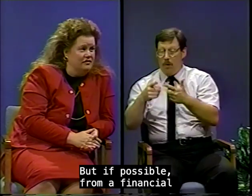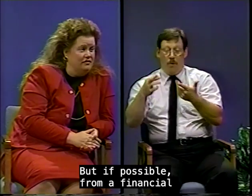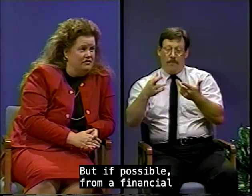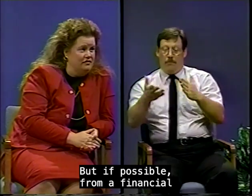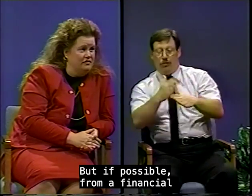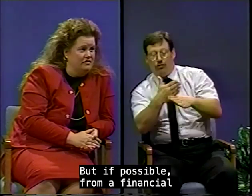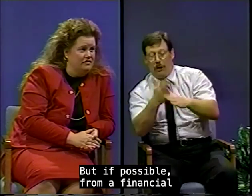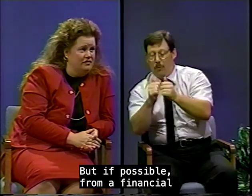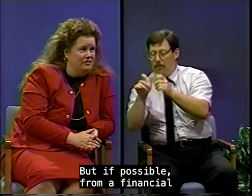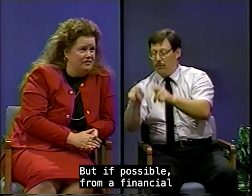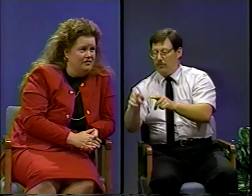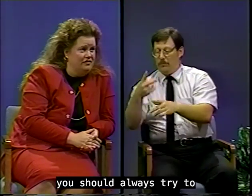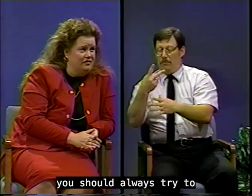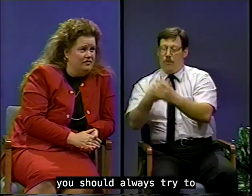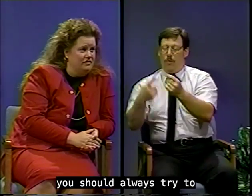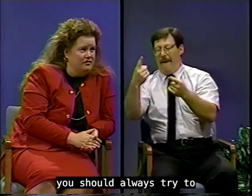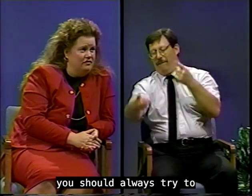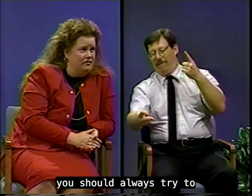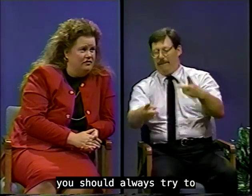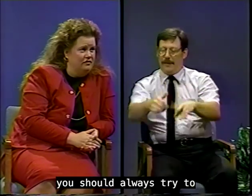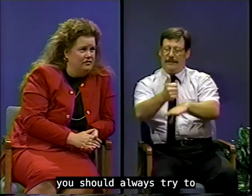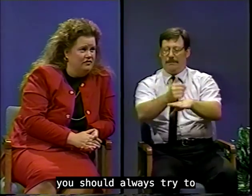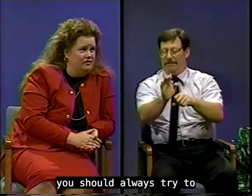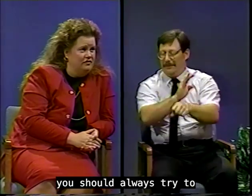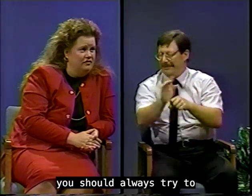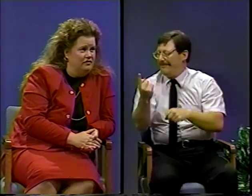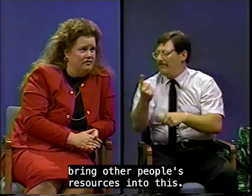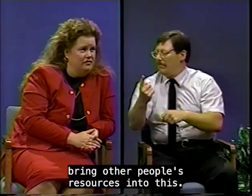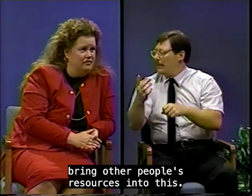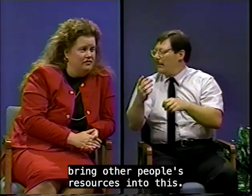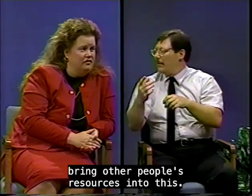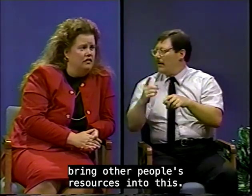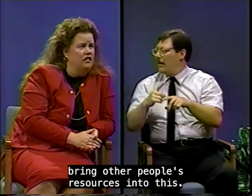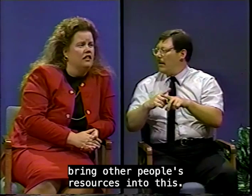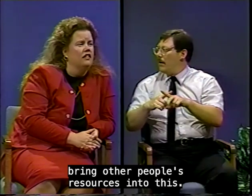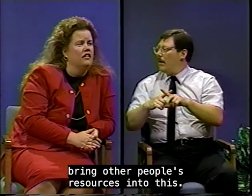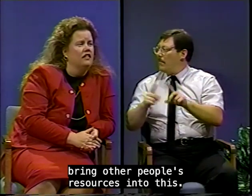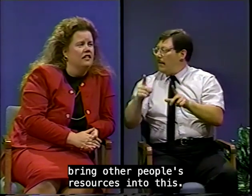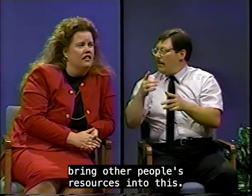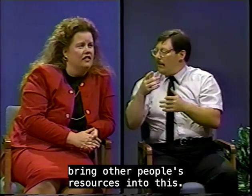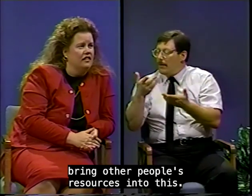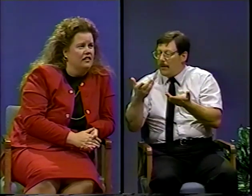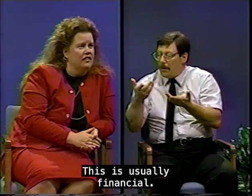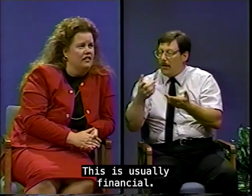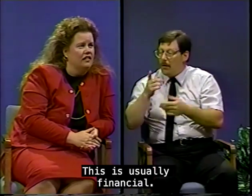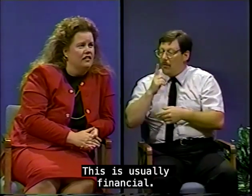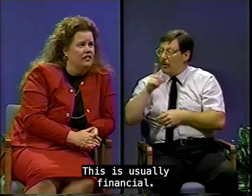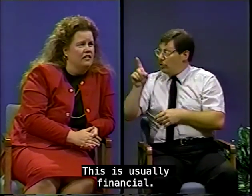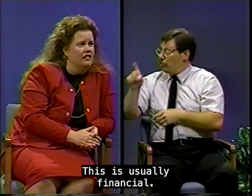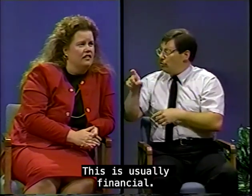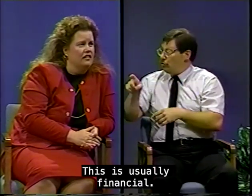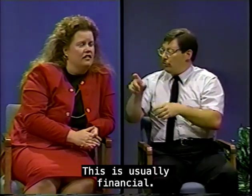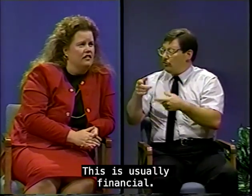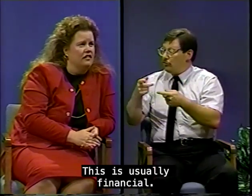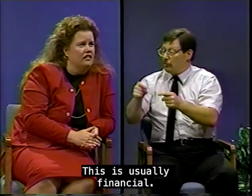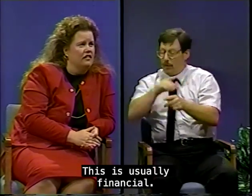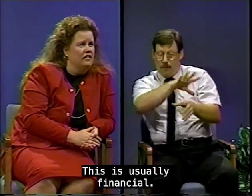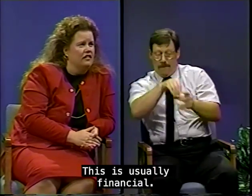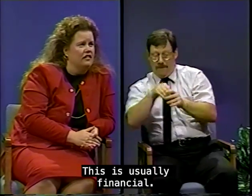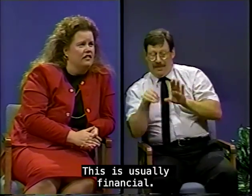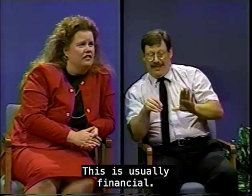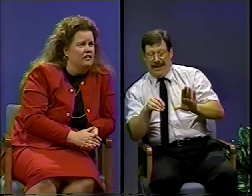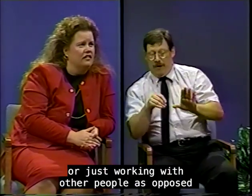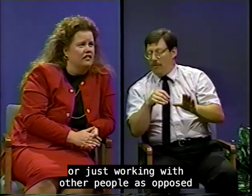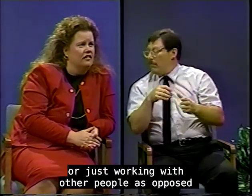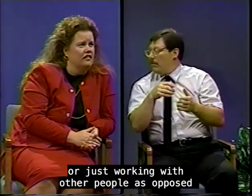possible, from a financial standpoint, you should always try to bring other people's resources into this. This is usually financial. It could even be advice,